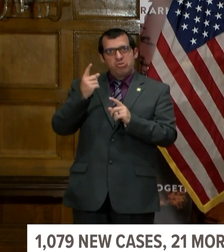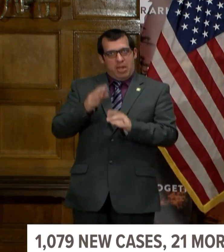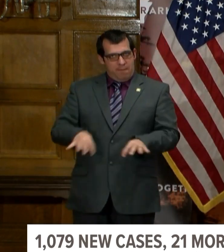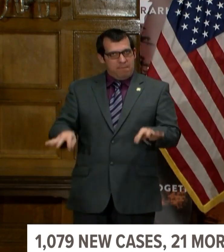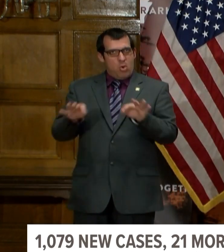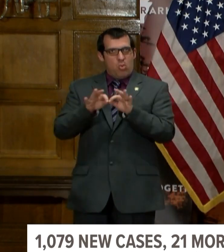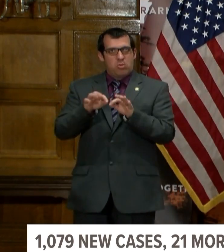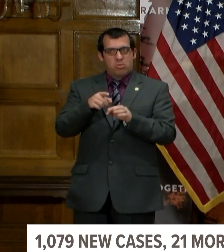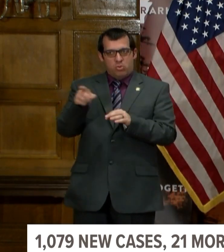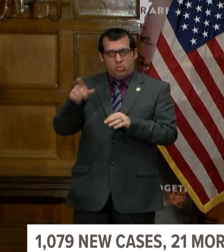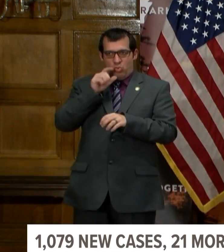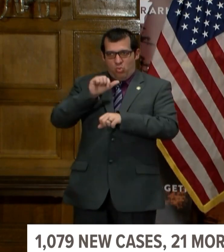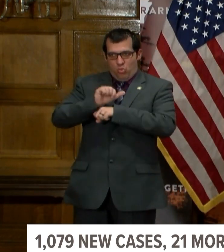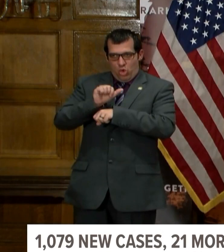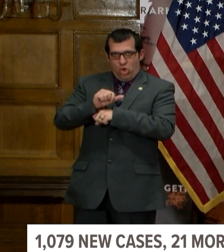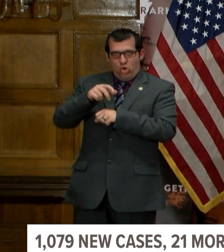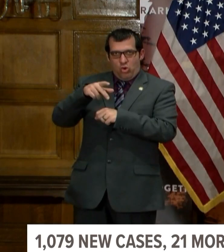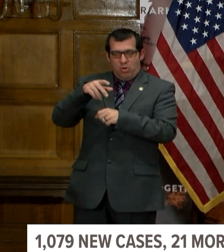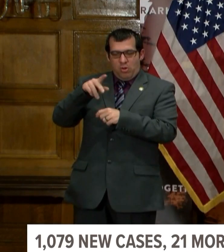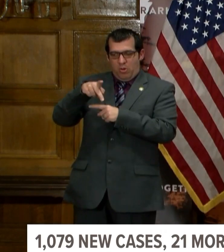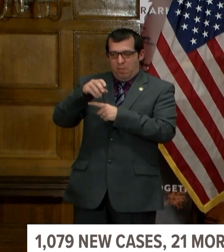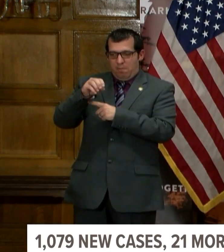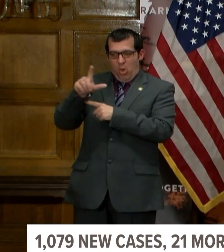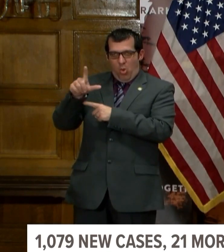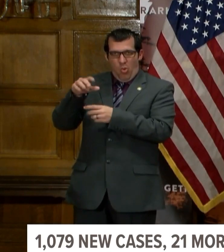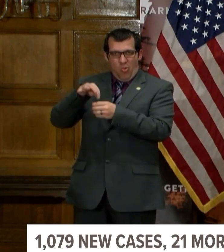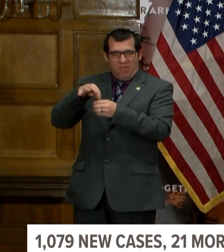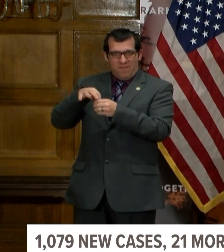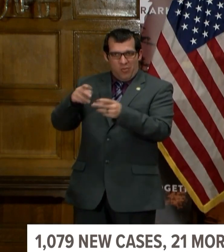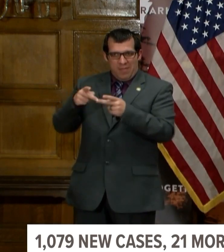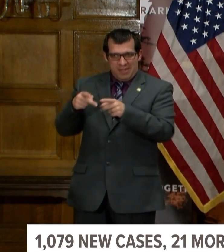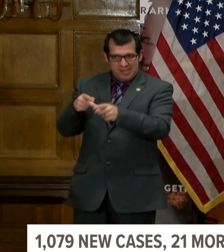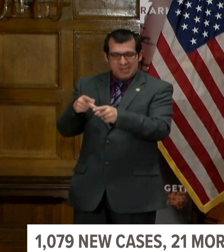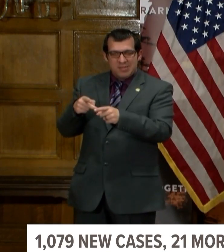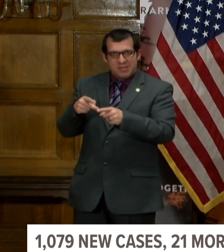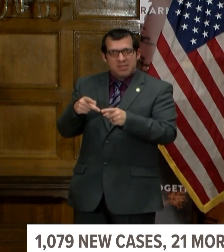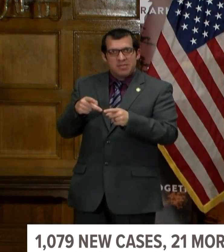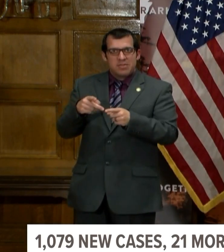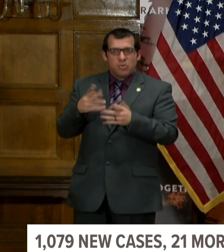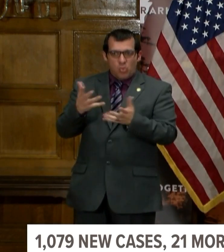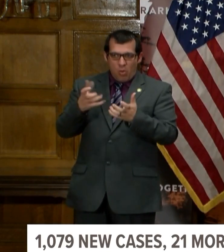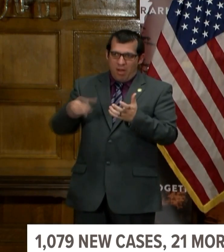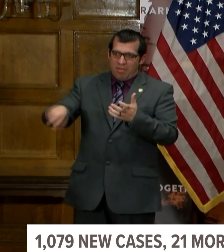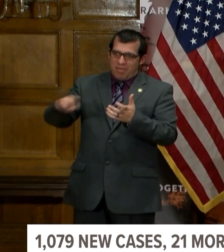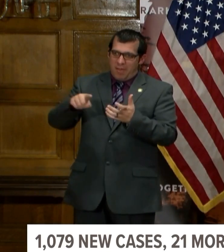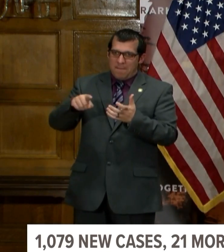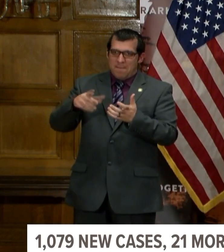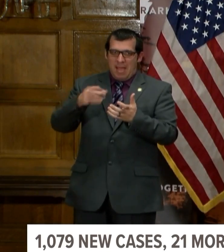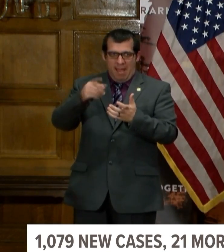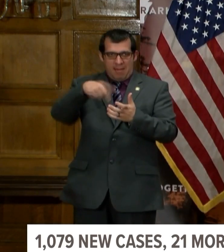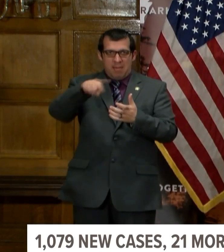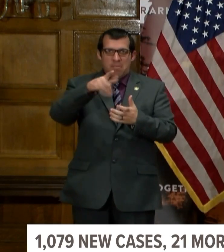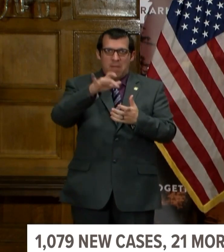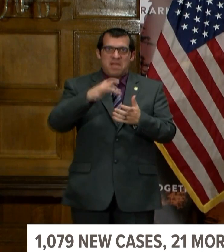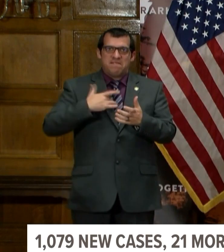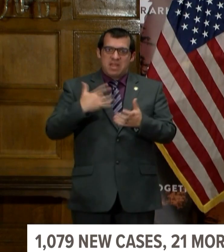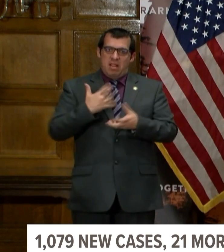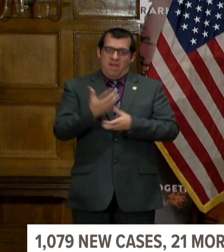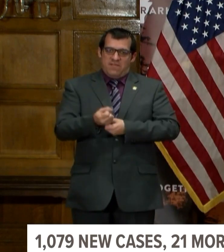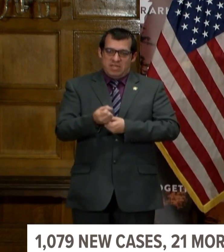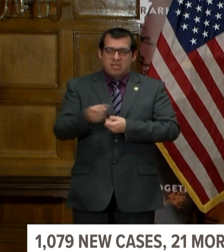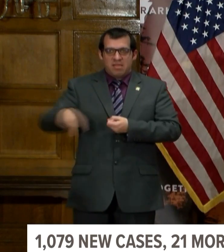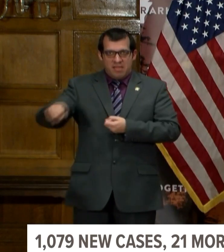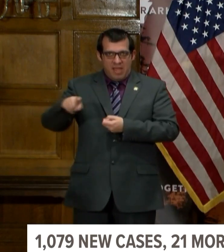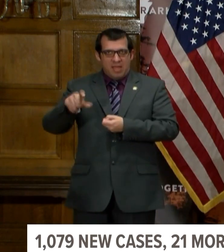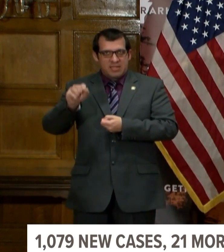importance of the poll workers, and it's a matter of giving confidence to the public that the poll workers